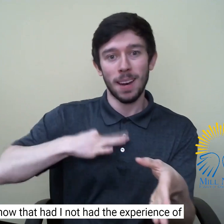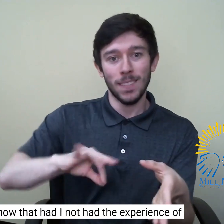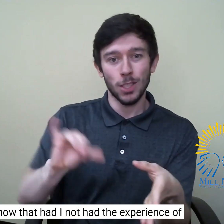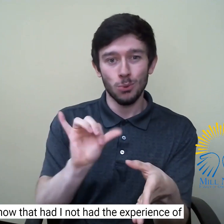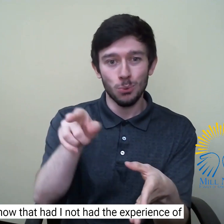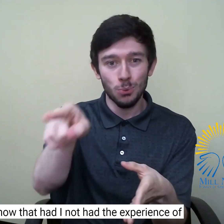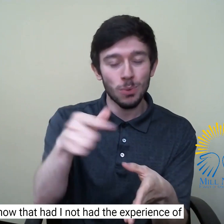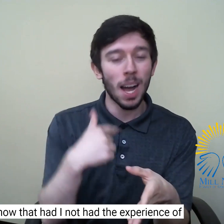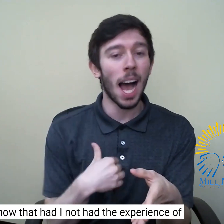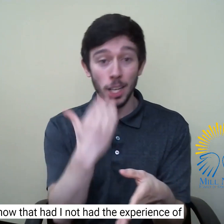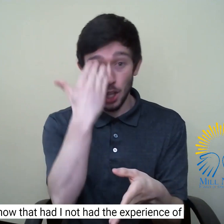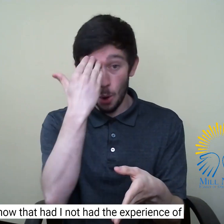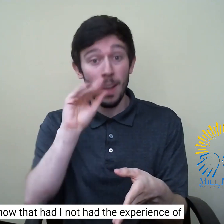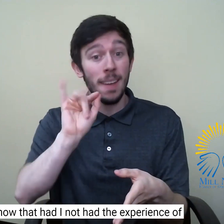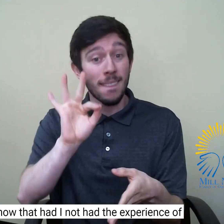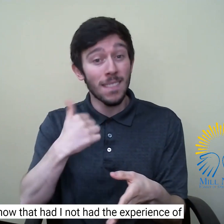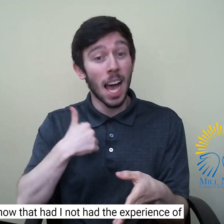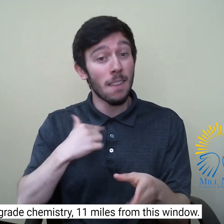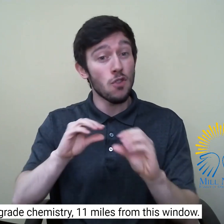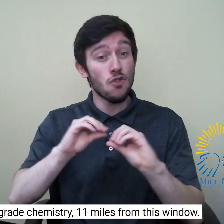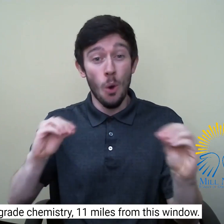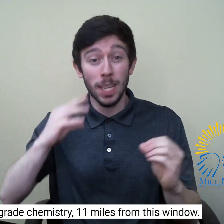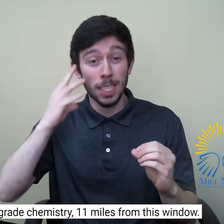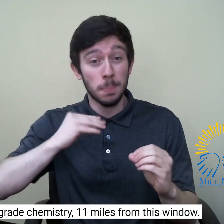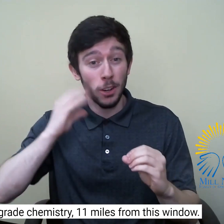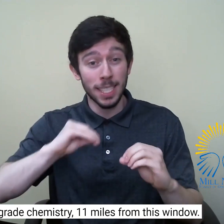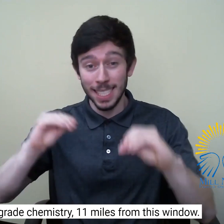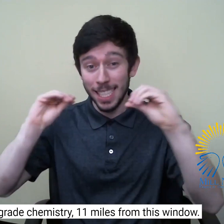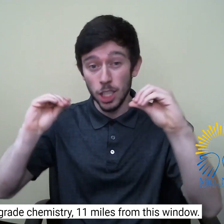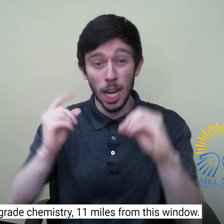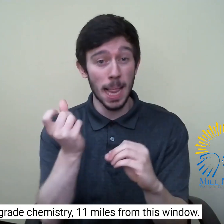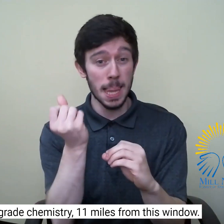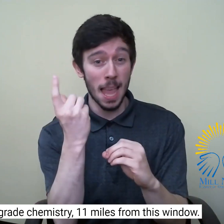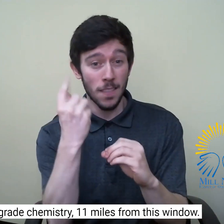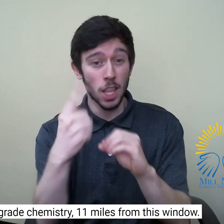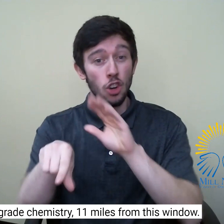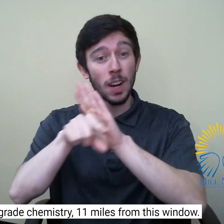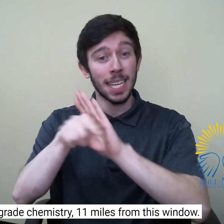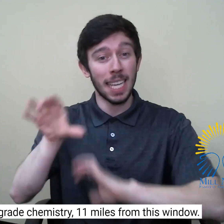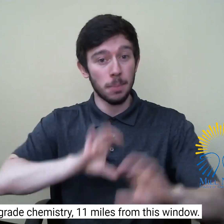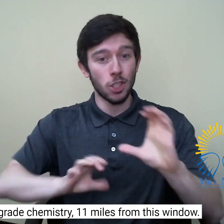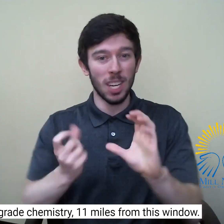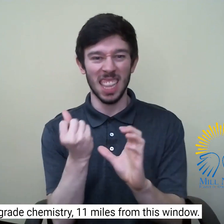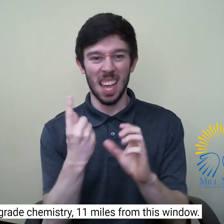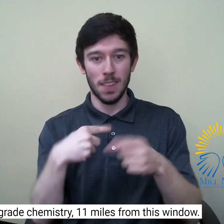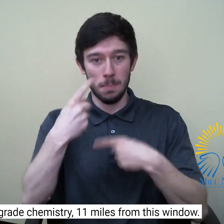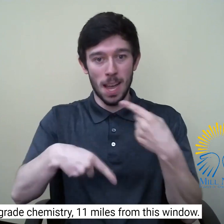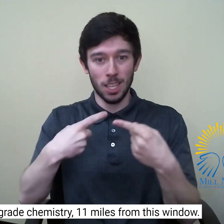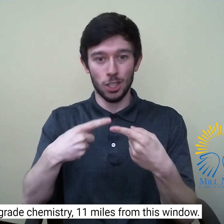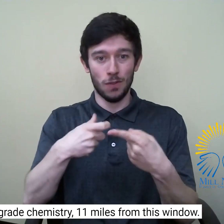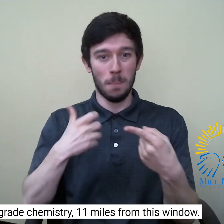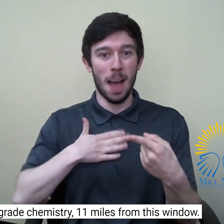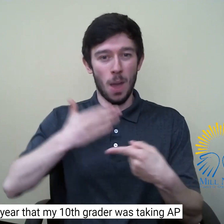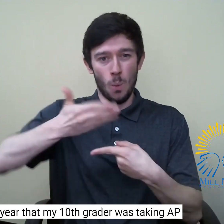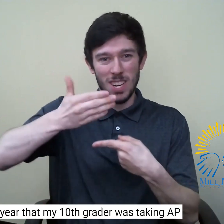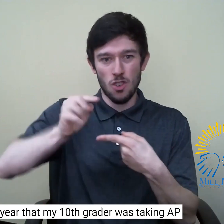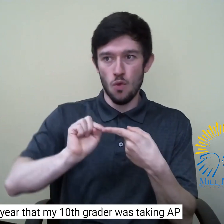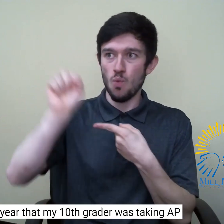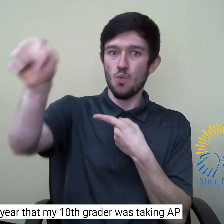know that had I not had the experience of teaching 11th grade chemistry 11 miles from this window, the same year that